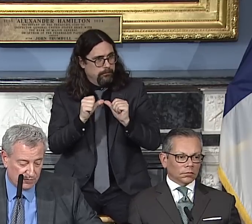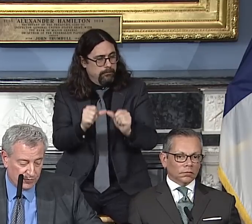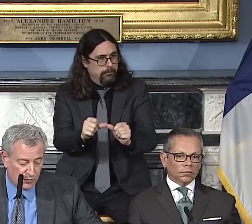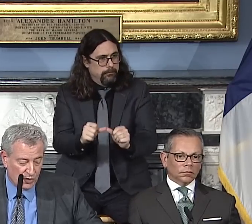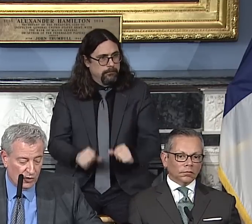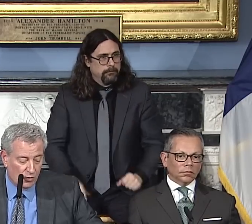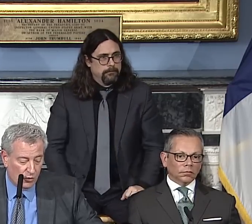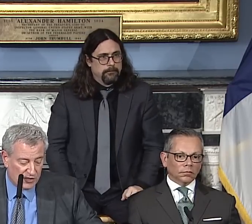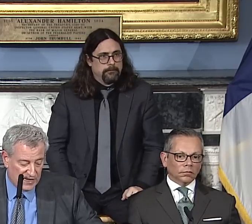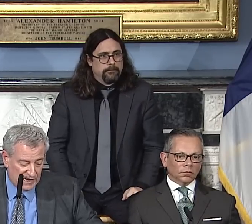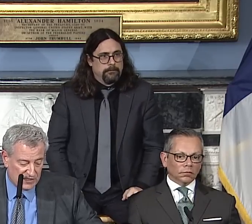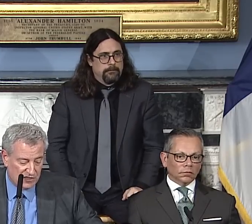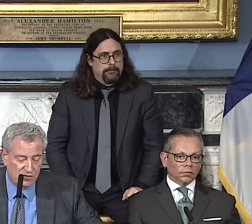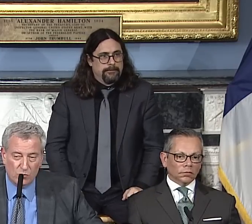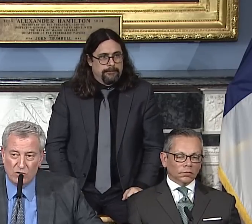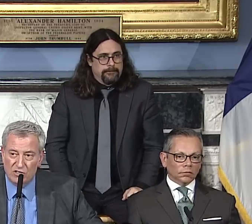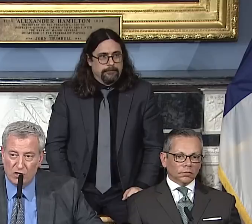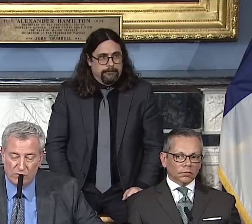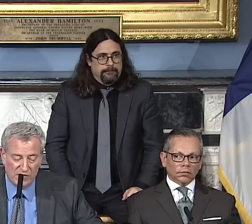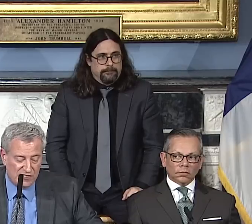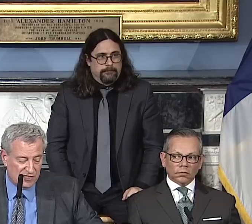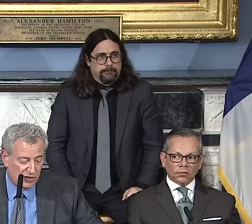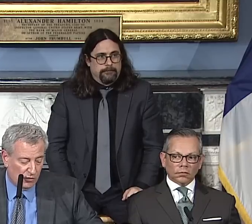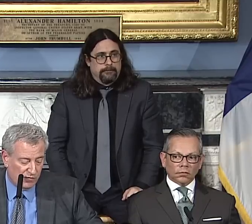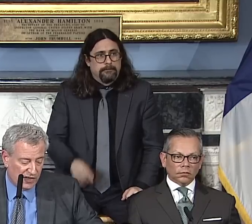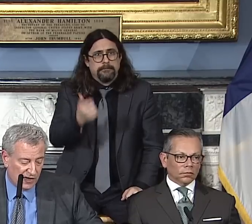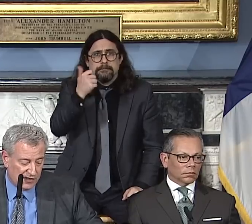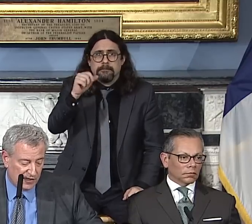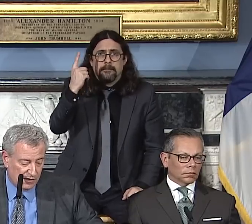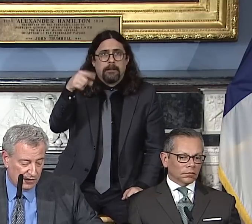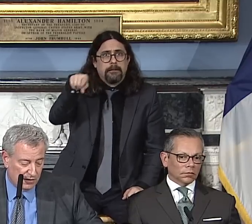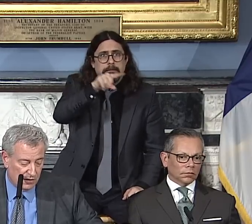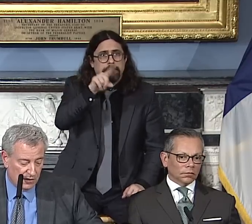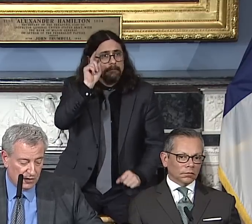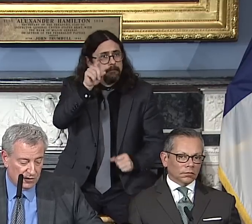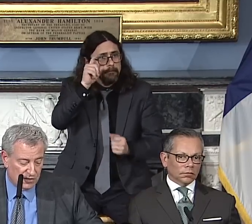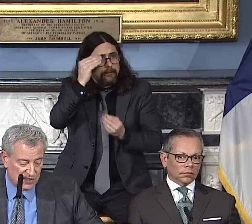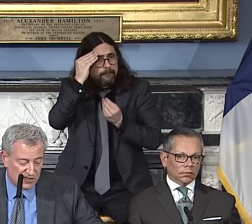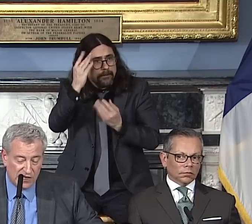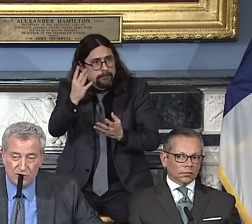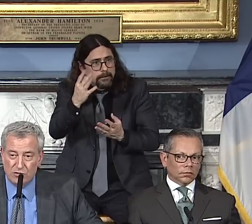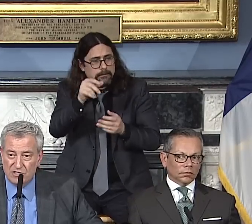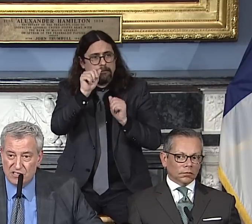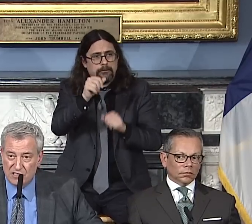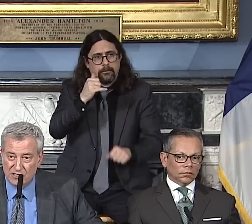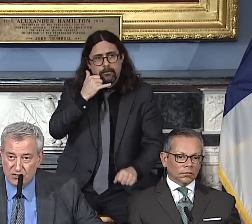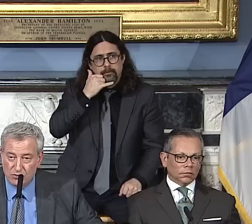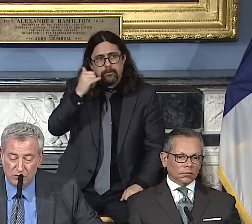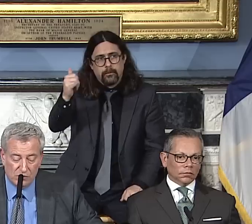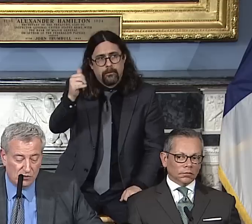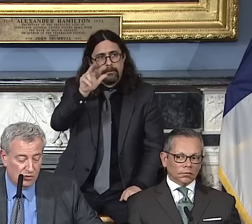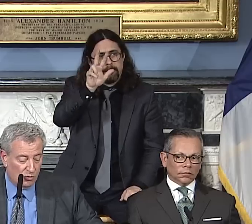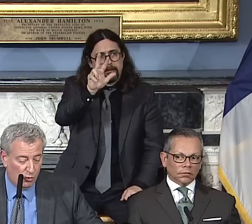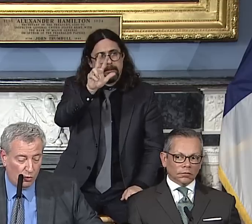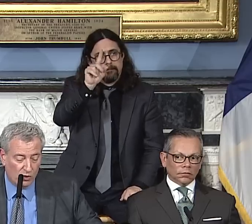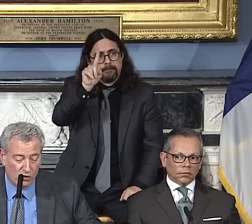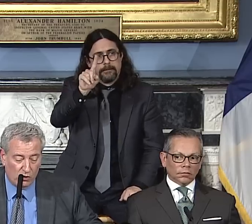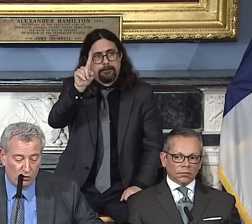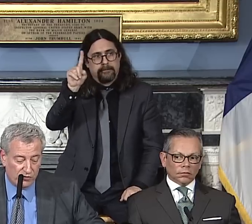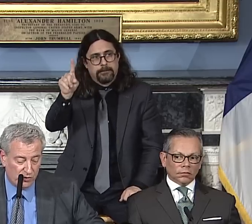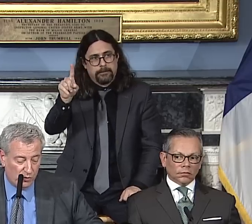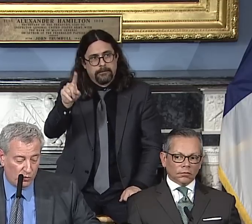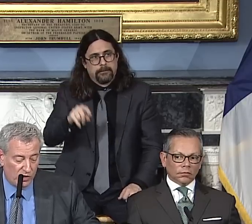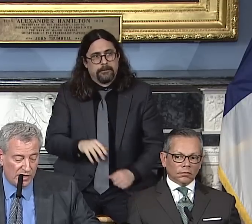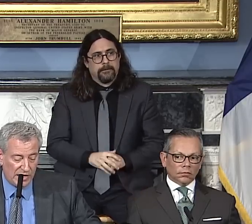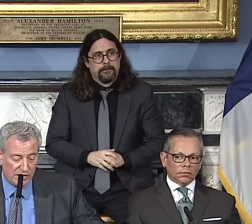nyc.gov/coronavirus or text the word COVID, COVID, to 692-692 or